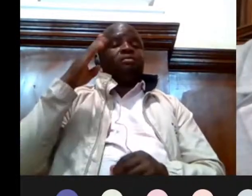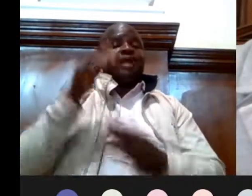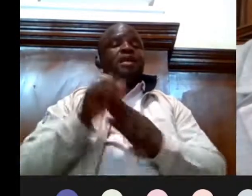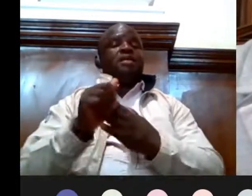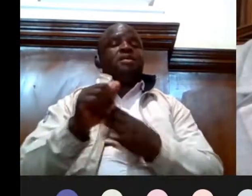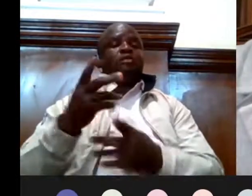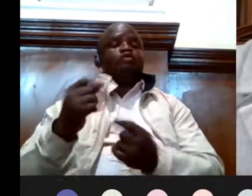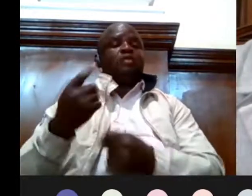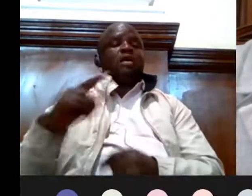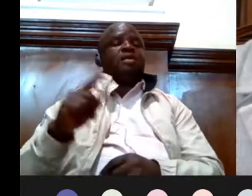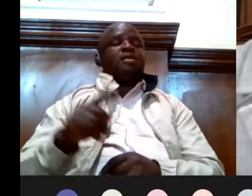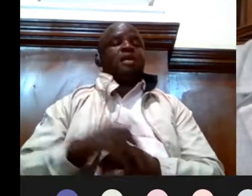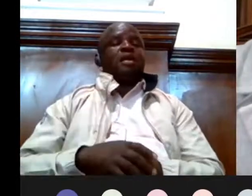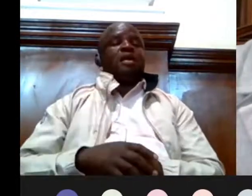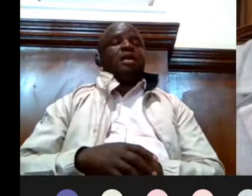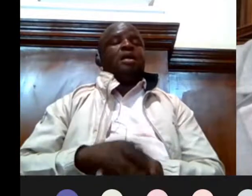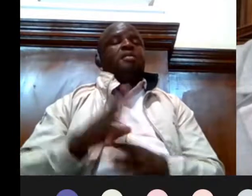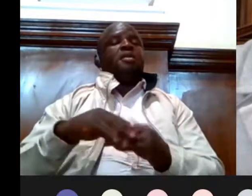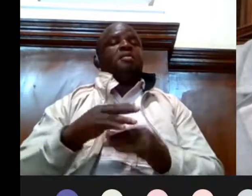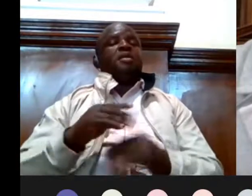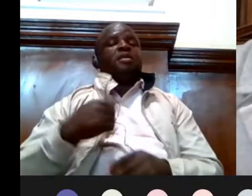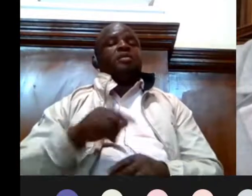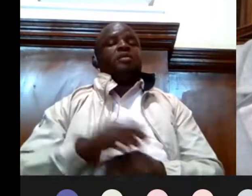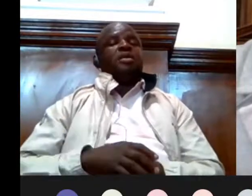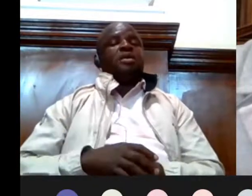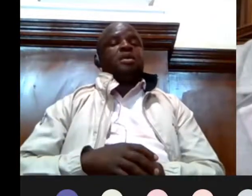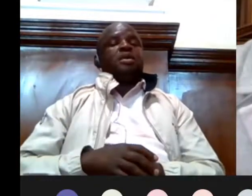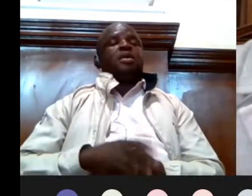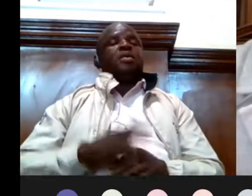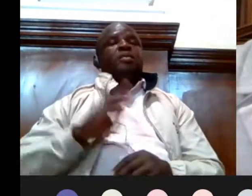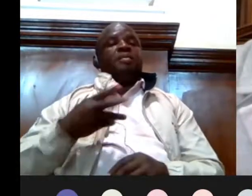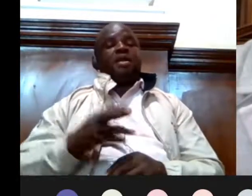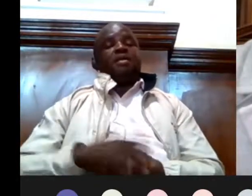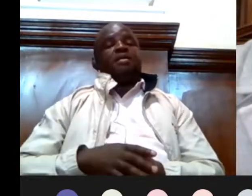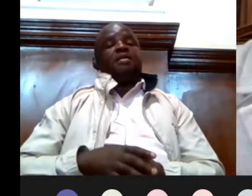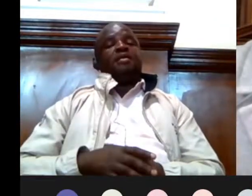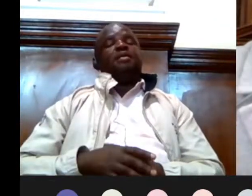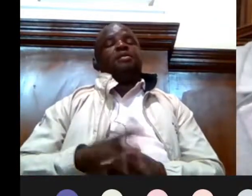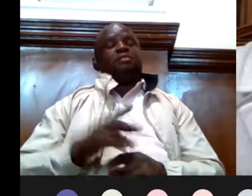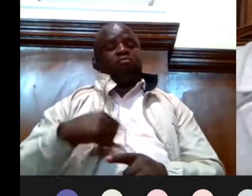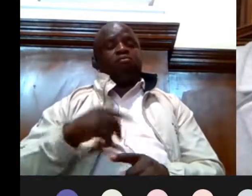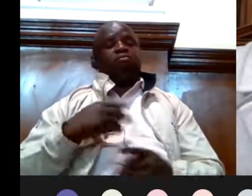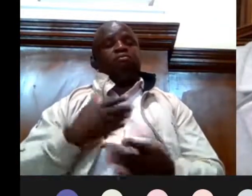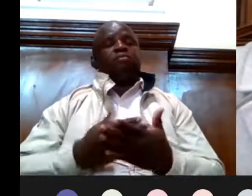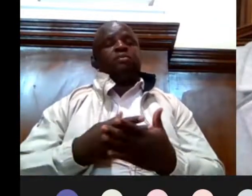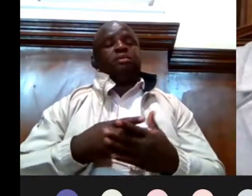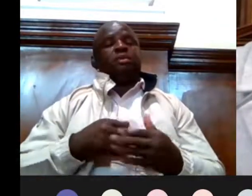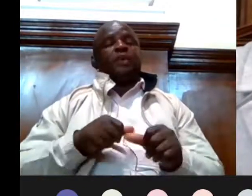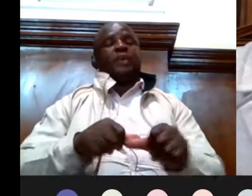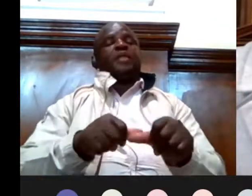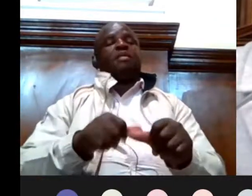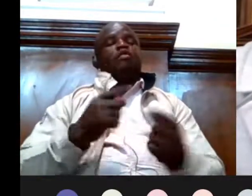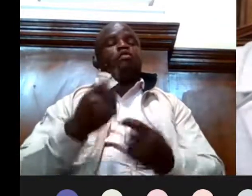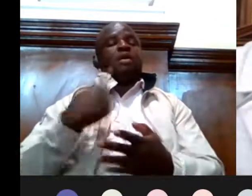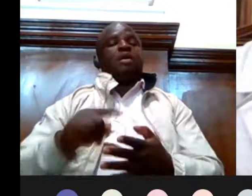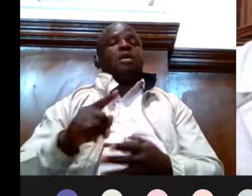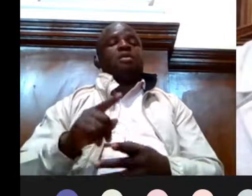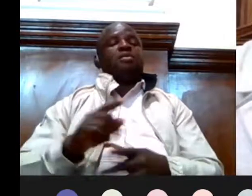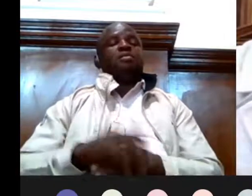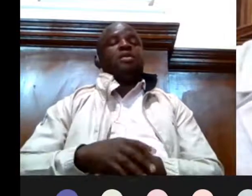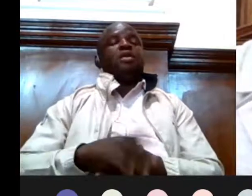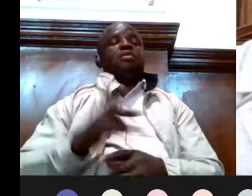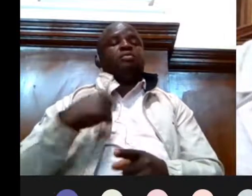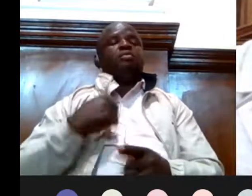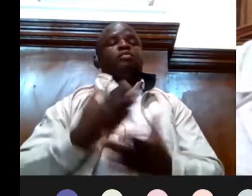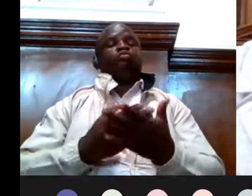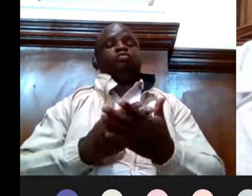thing. Honorable members, abafazi, let us continue to do the right thing. Let us continue to protect